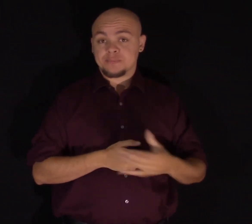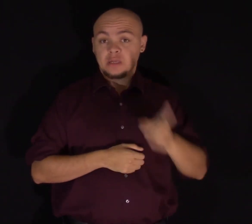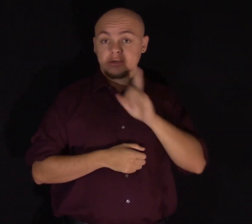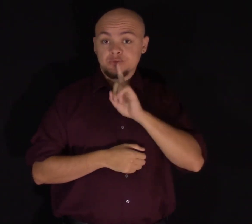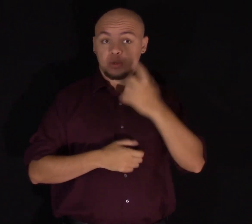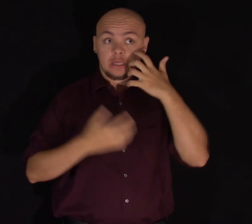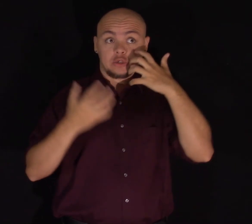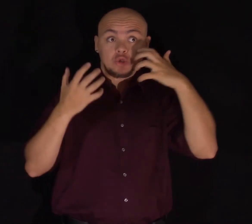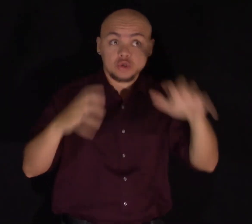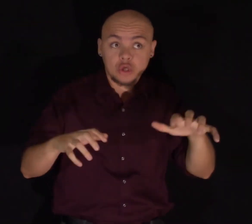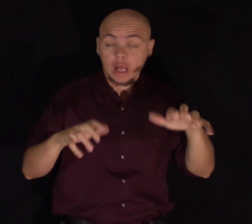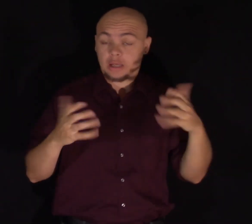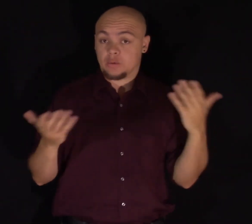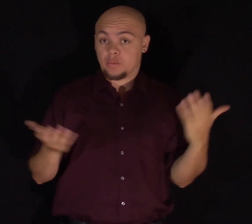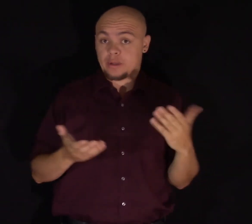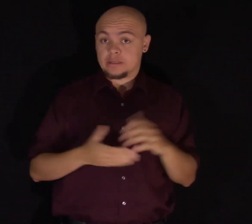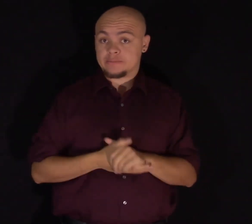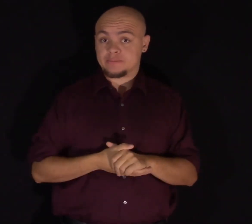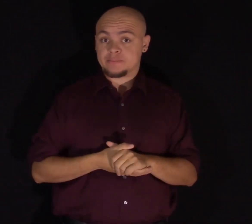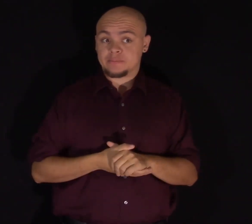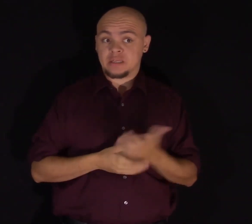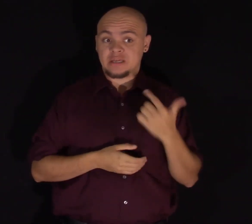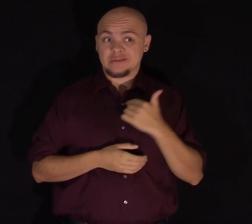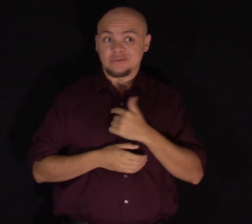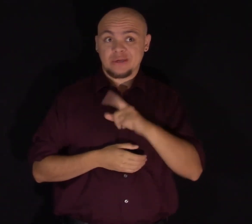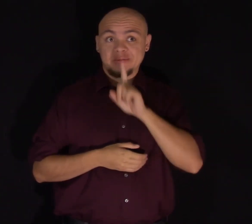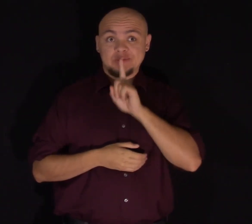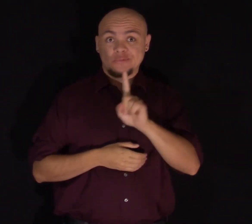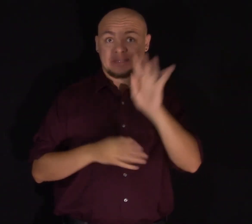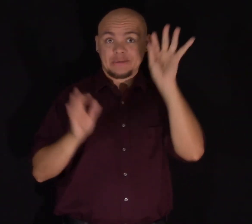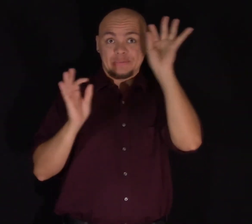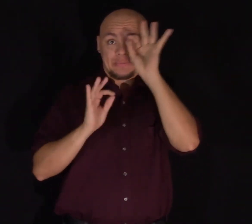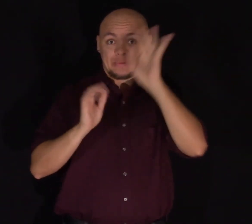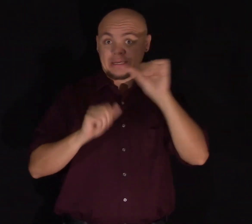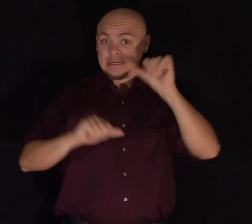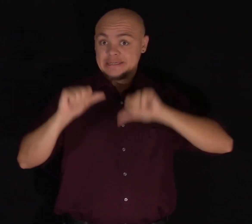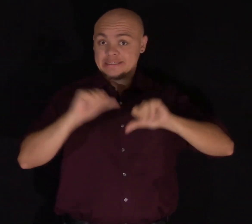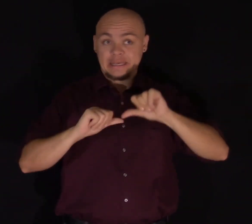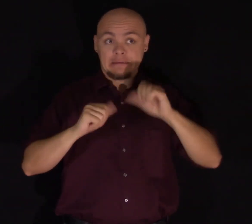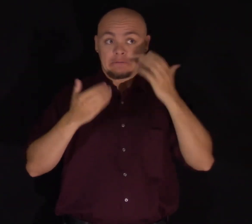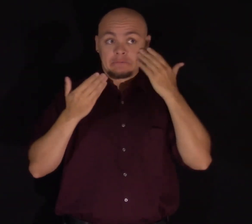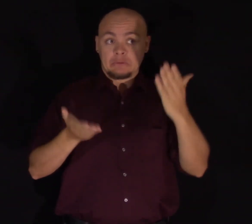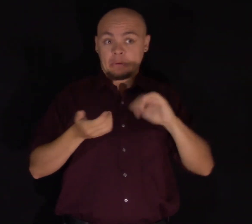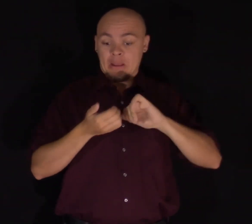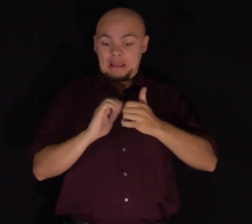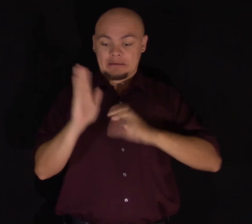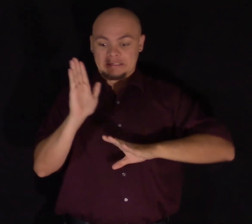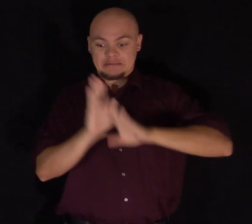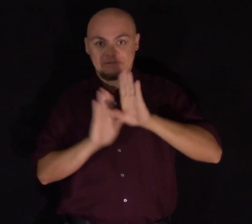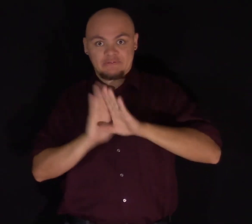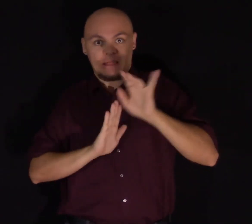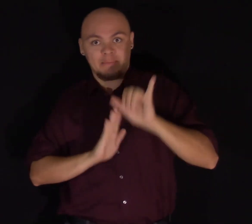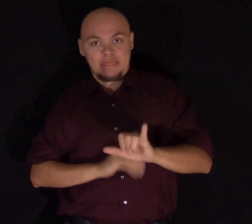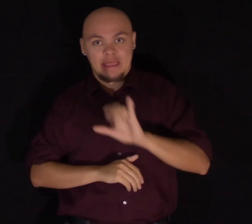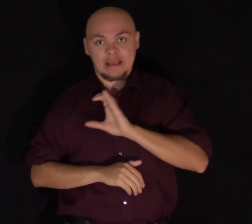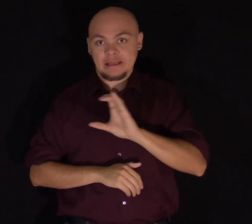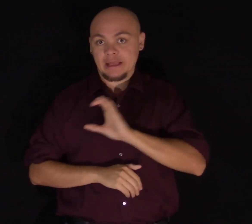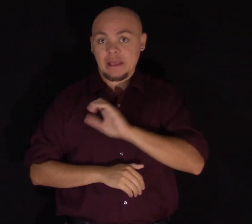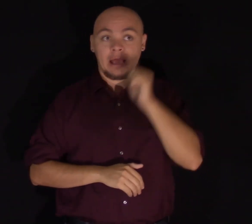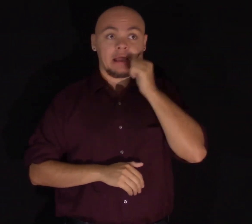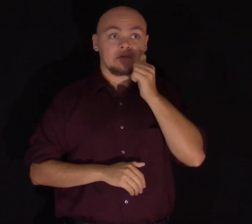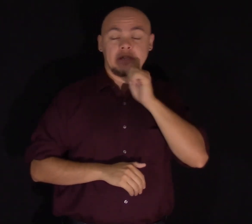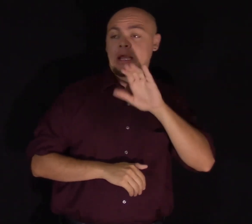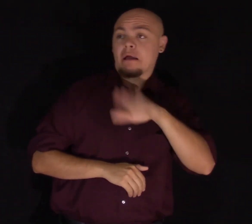grit is how little we know, how little science knows about building it. Every day, parents and teachers ask